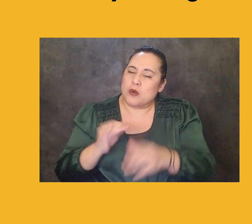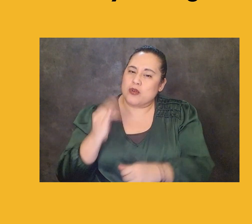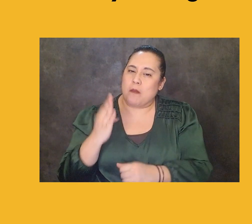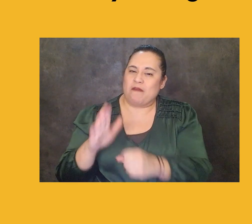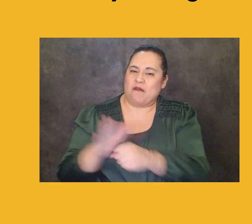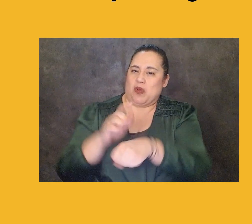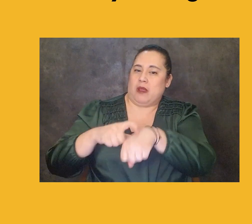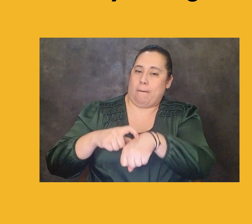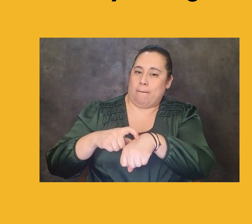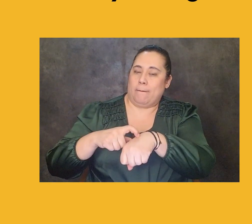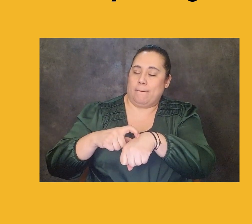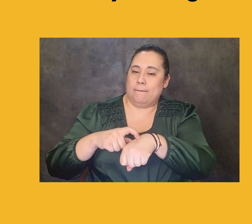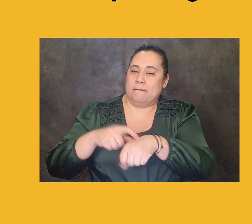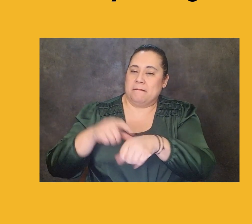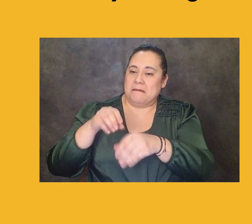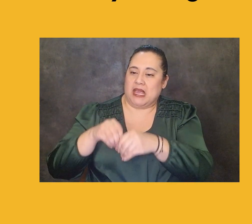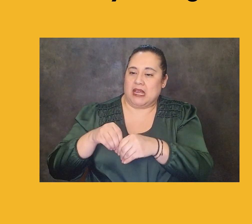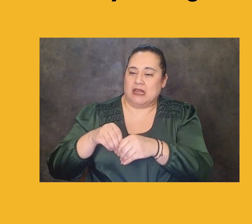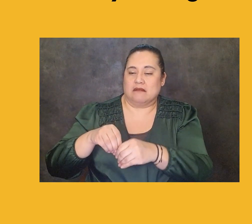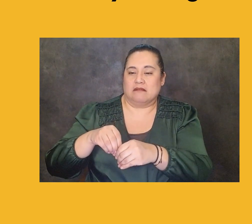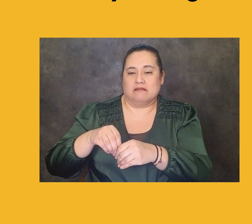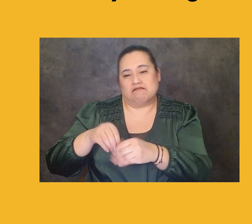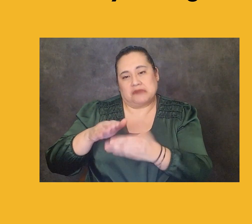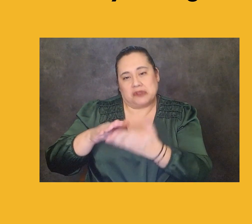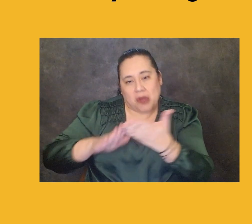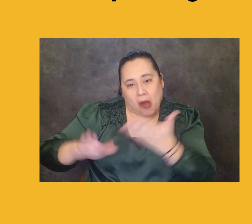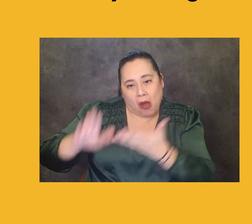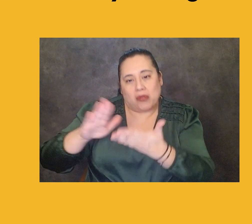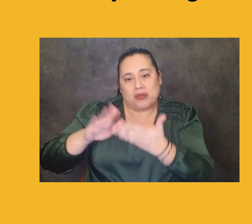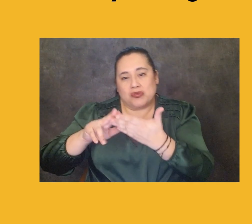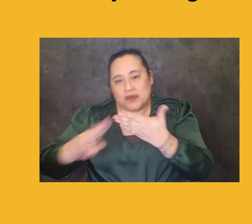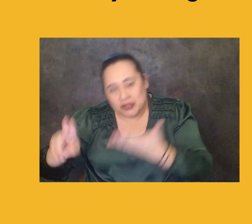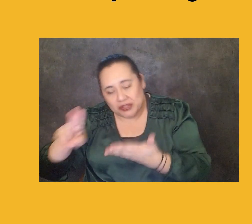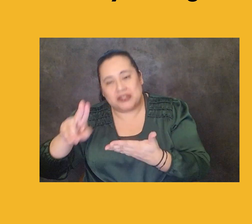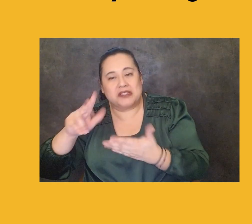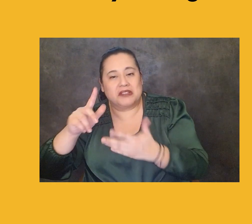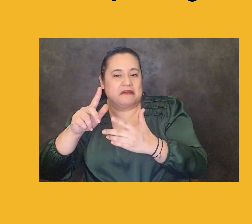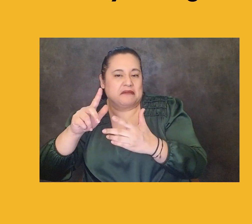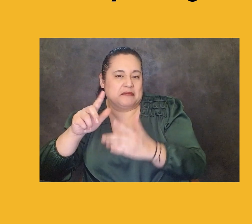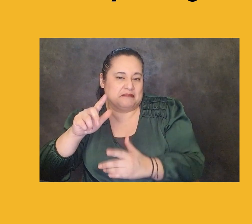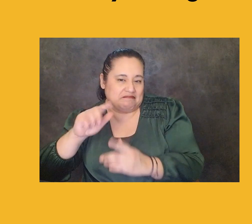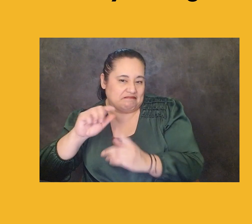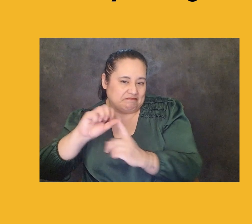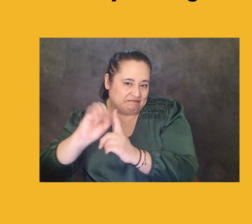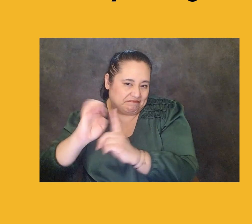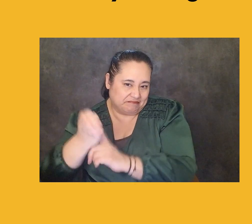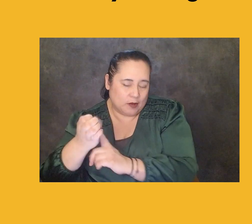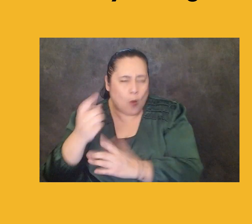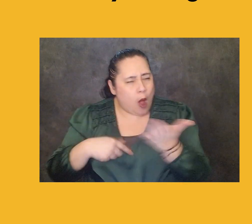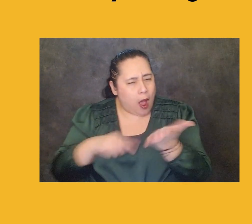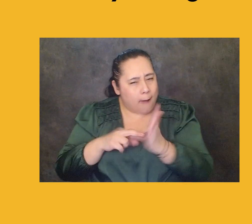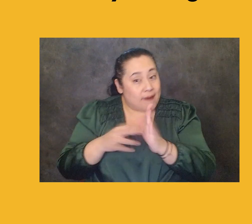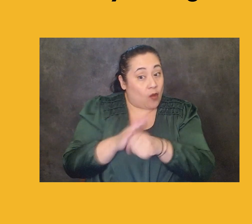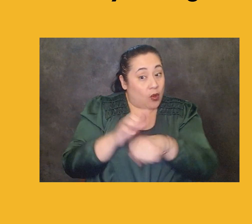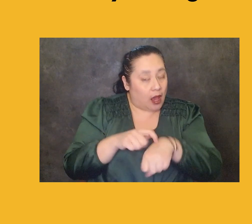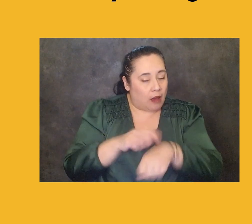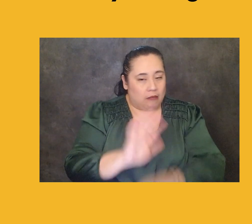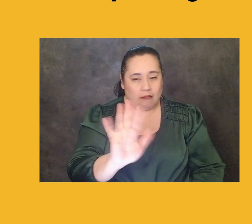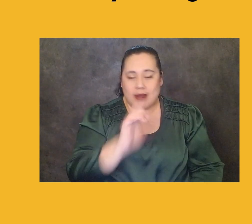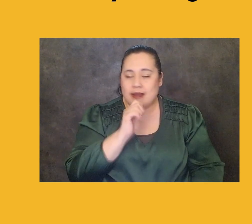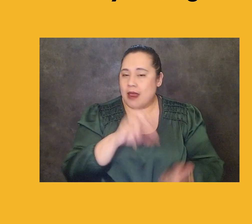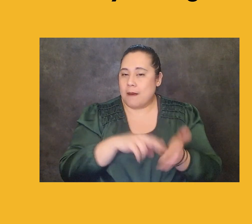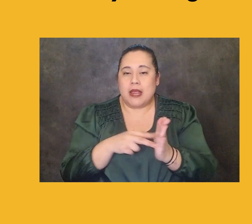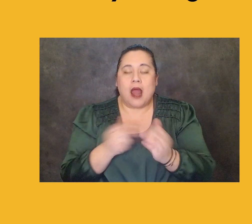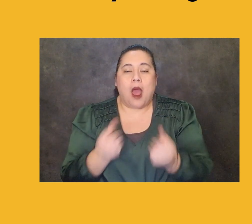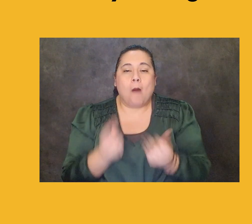that's full time in a community college or university. What do I mean by full time? I don't